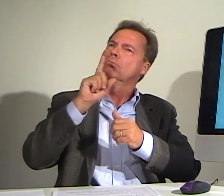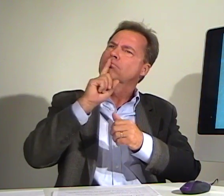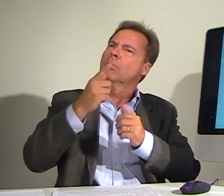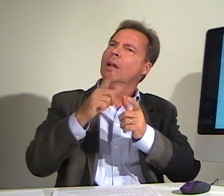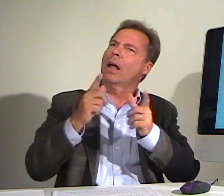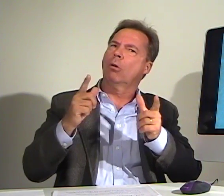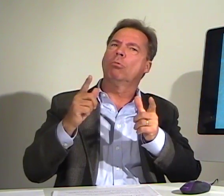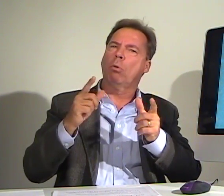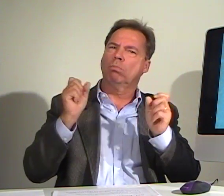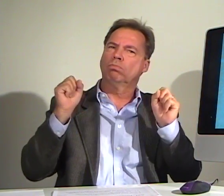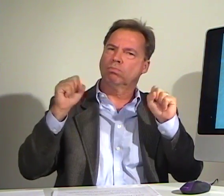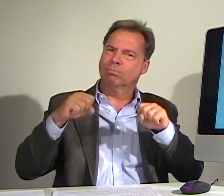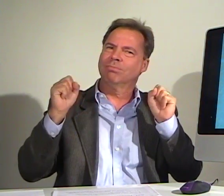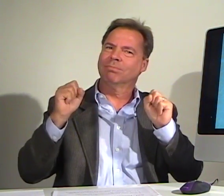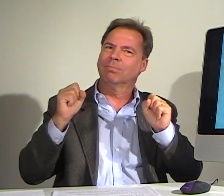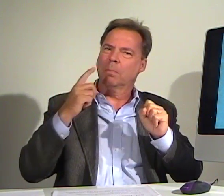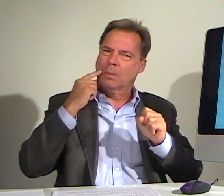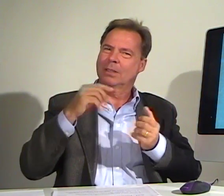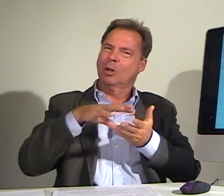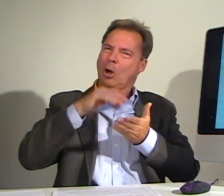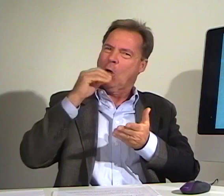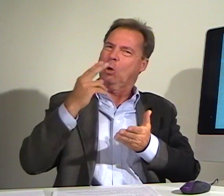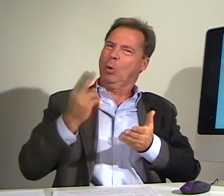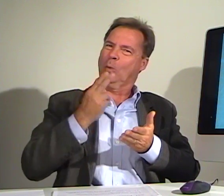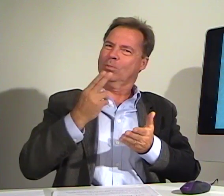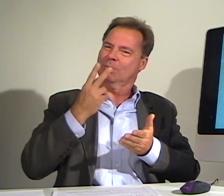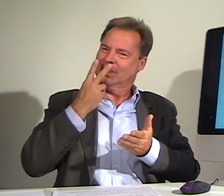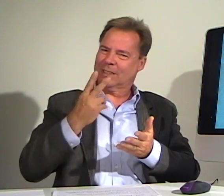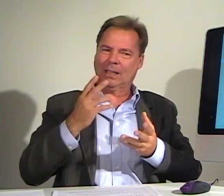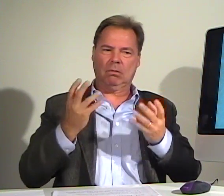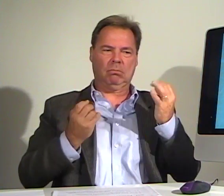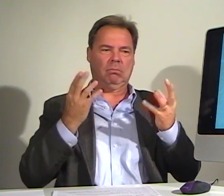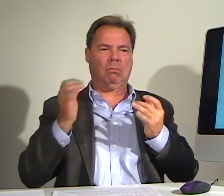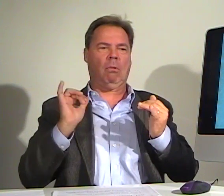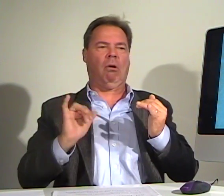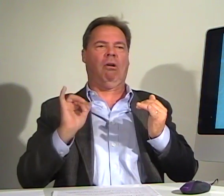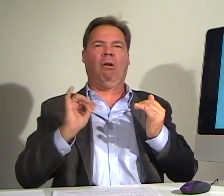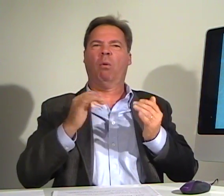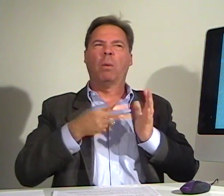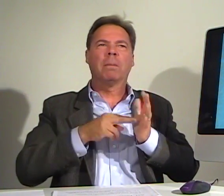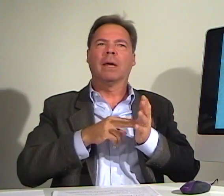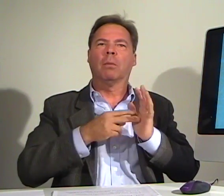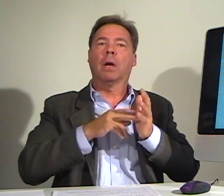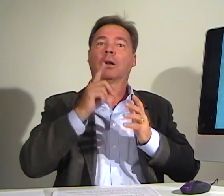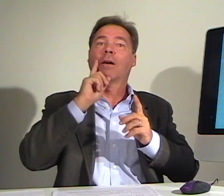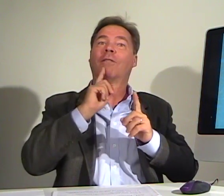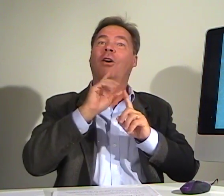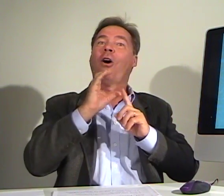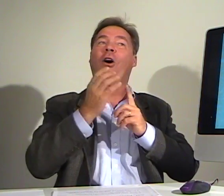Regarding the legitimacy of ASL, we know that it is a true